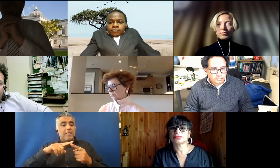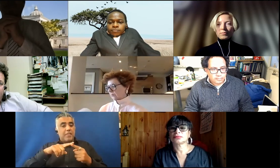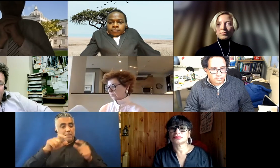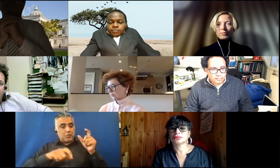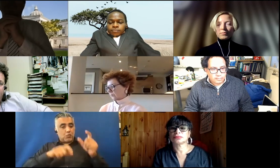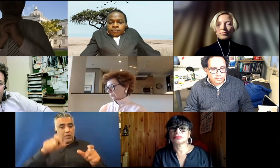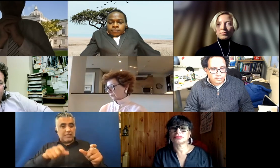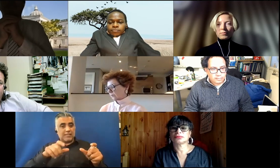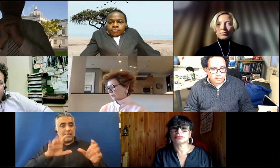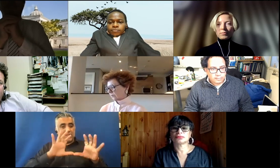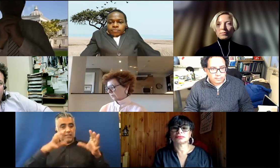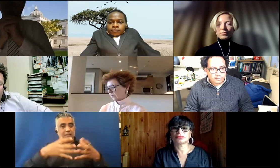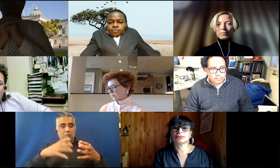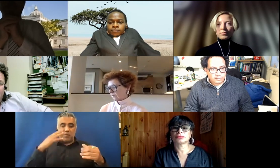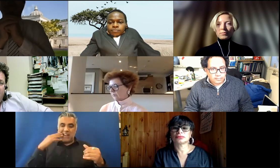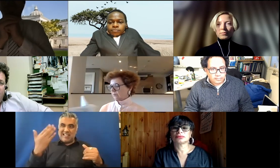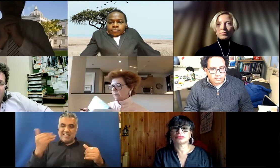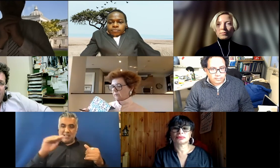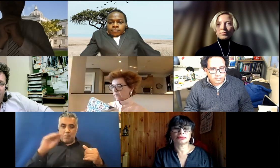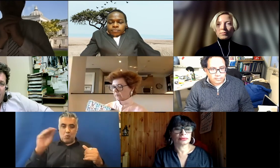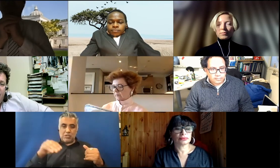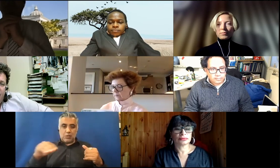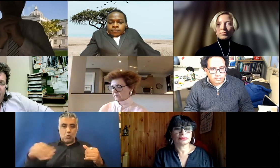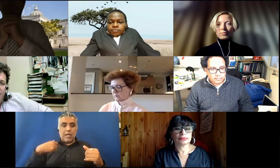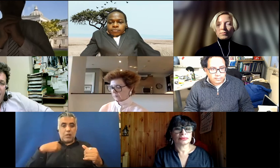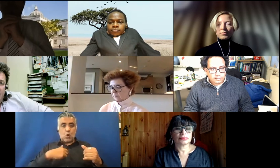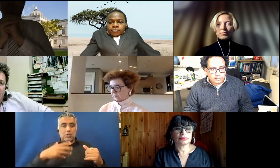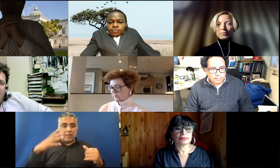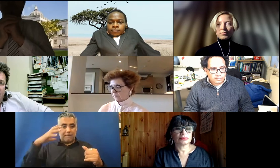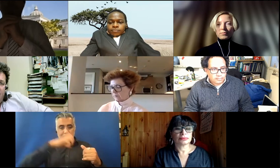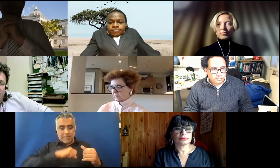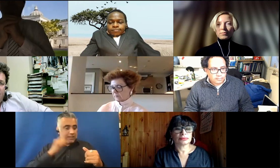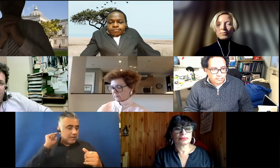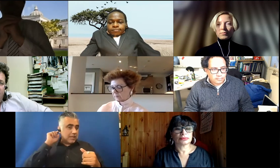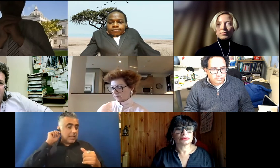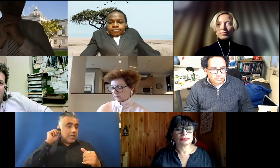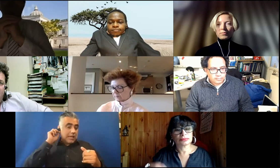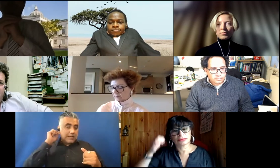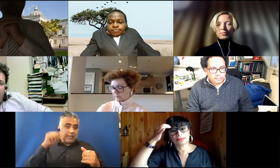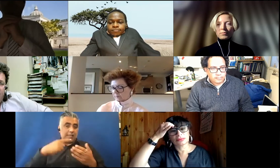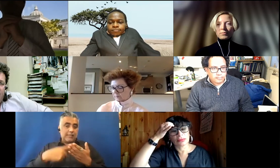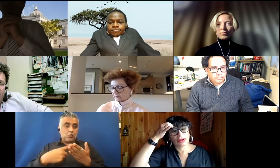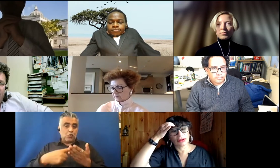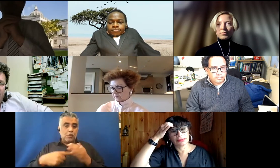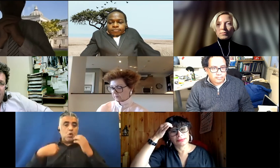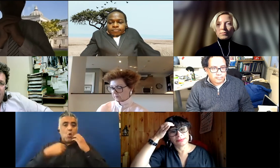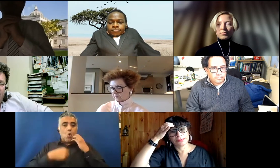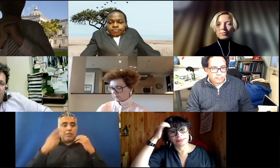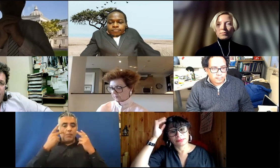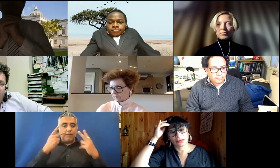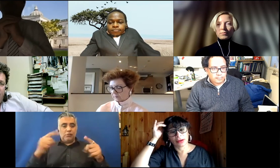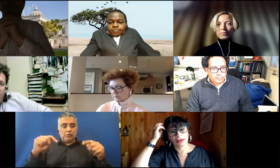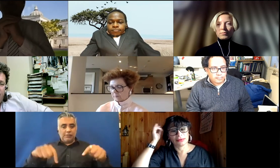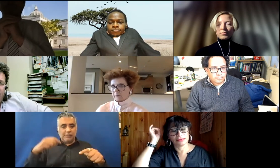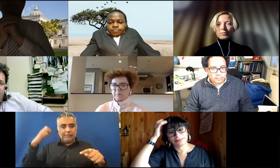of these kind of population of the 15% that we are missing now in the discussion. We have seen it here in